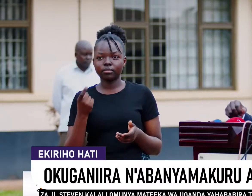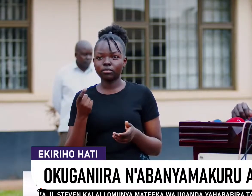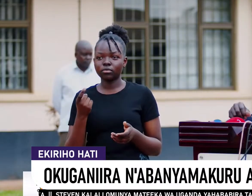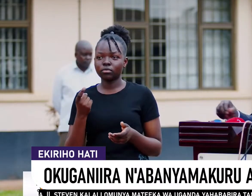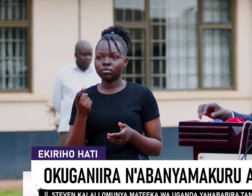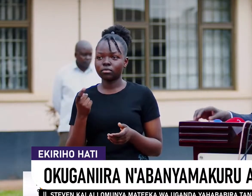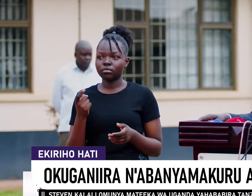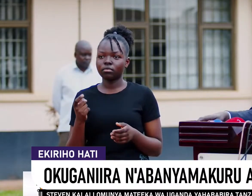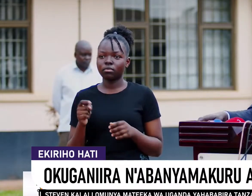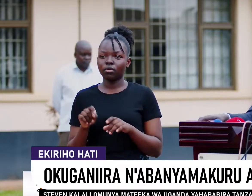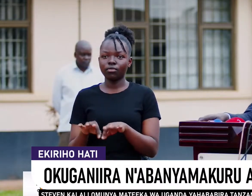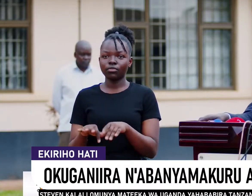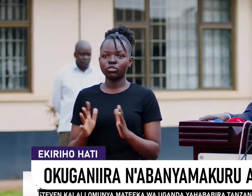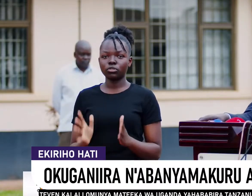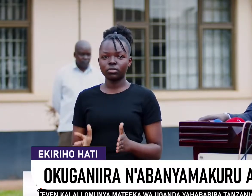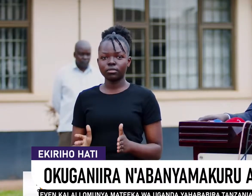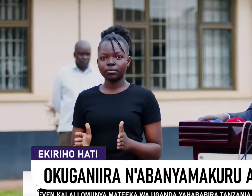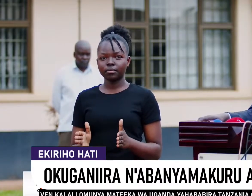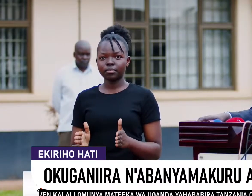officials